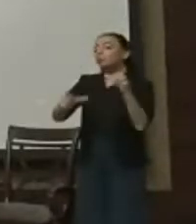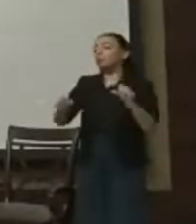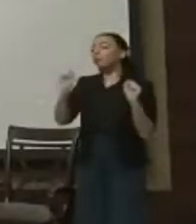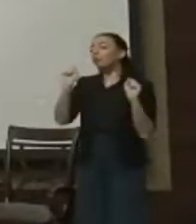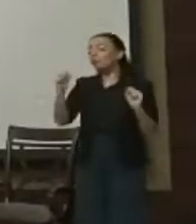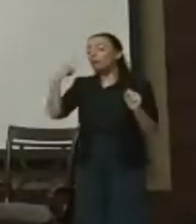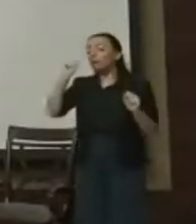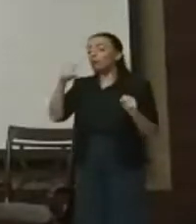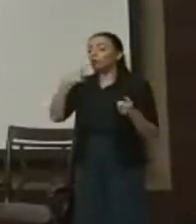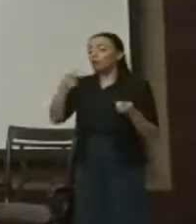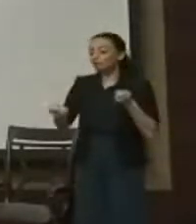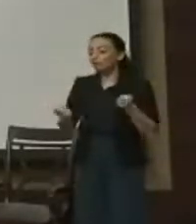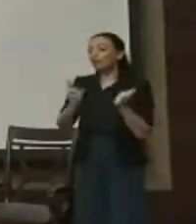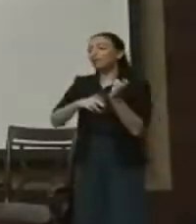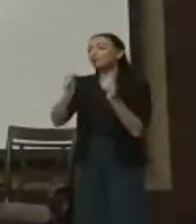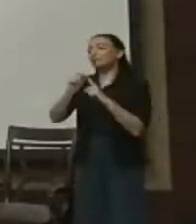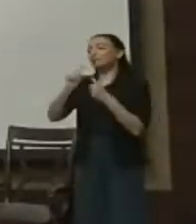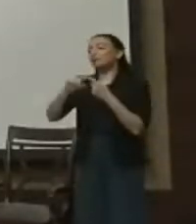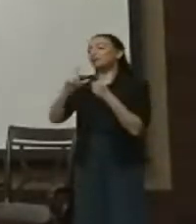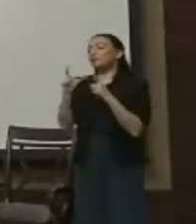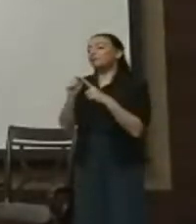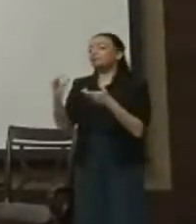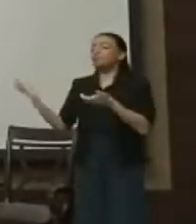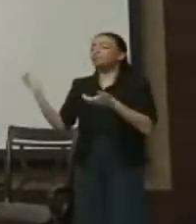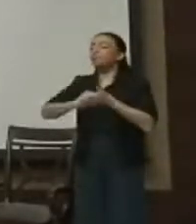by NCPDP, New Delhi.